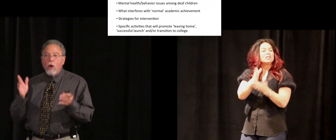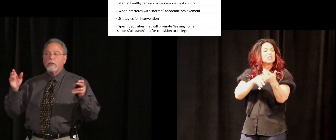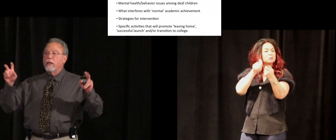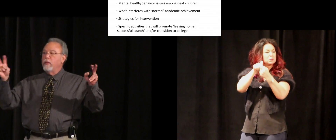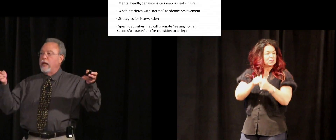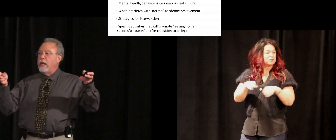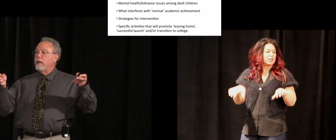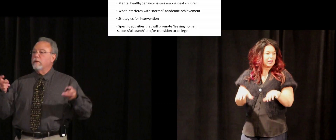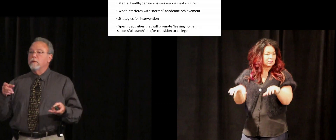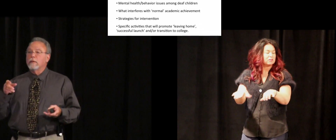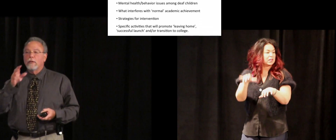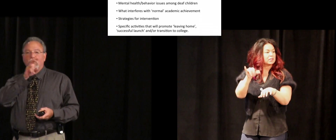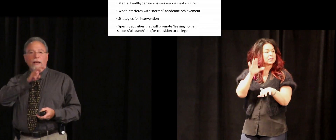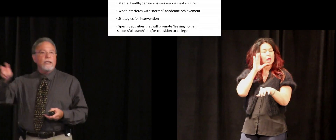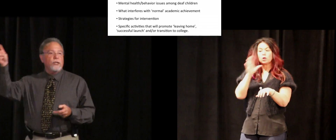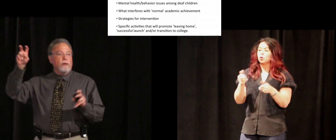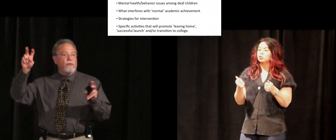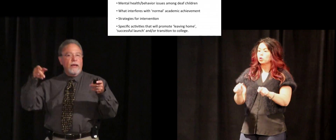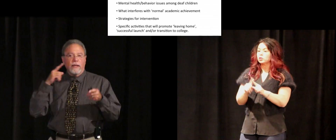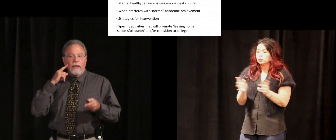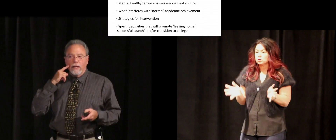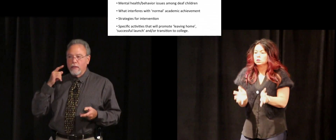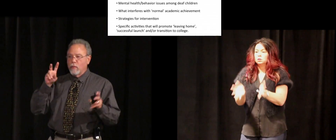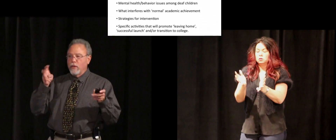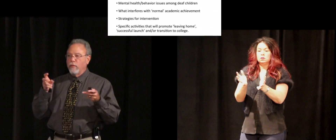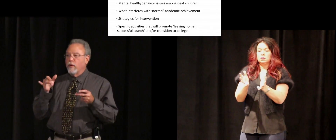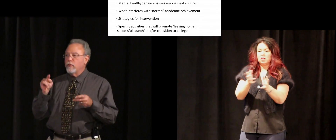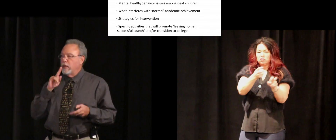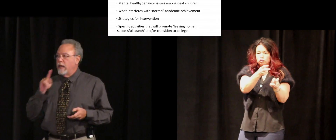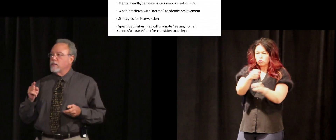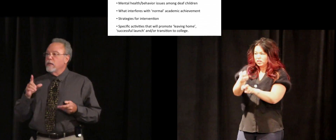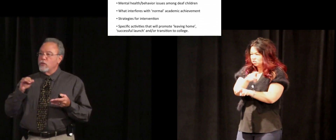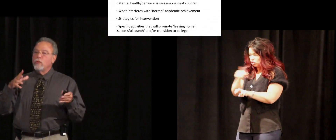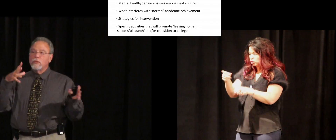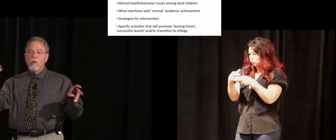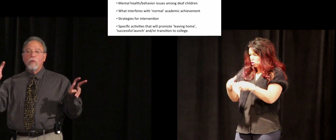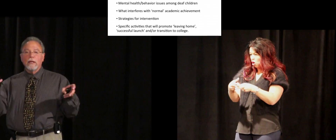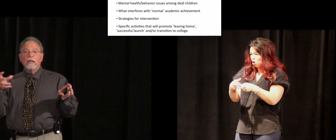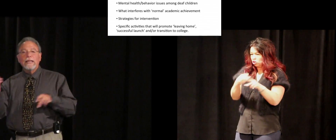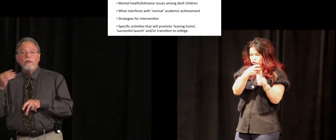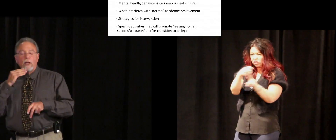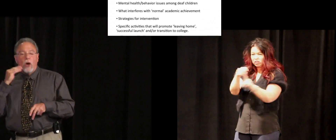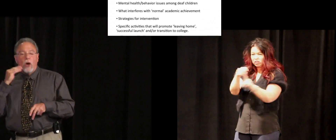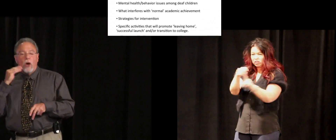Can't see it? Do you need it bigger? Yes. Corey, can we make it bigger?